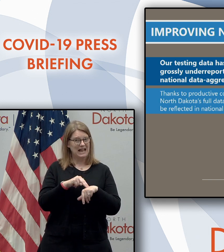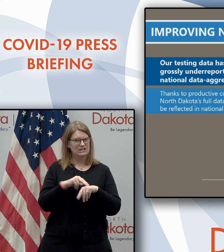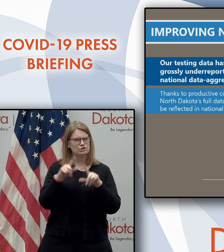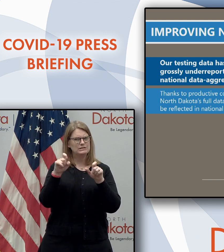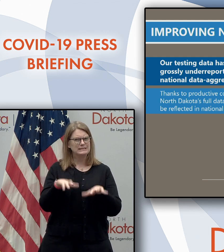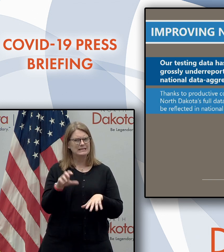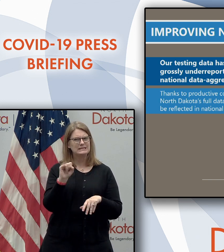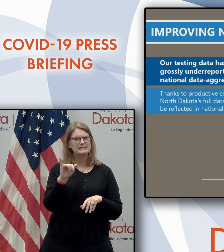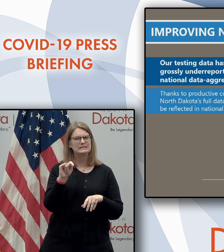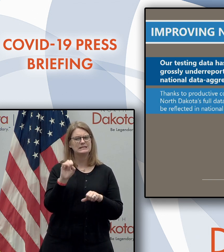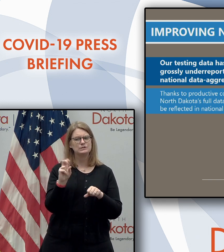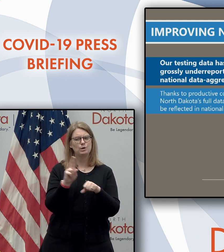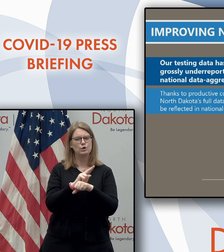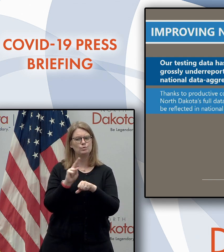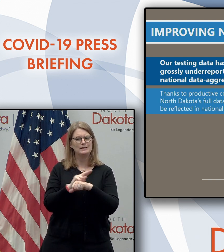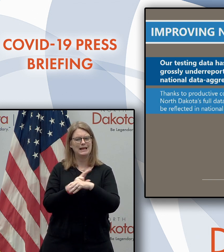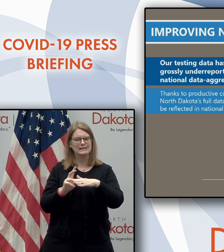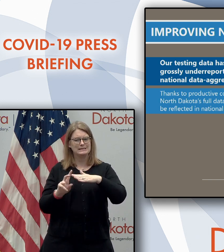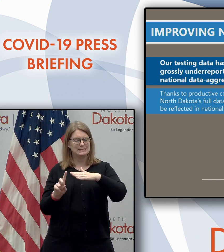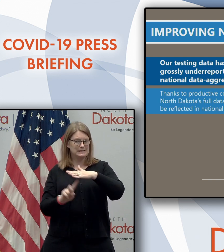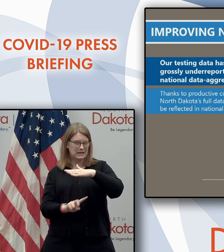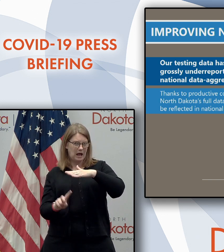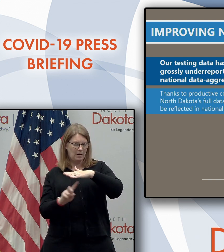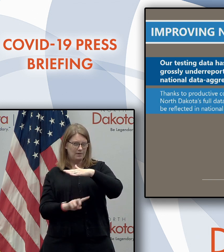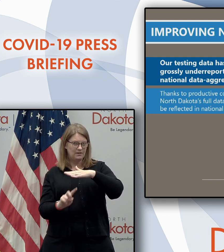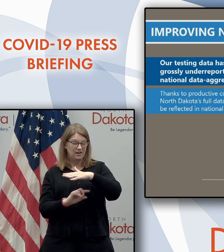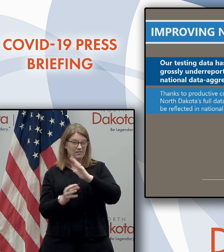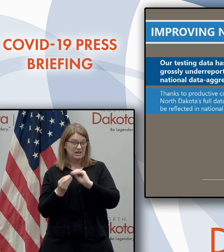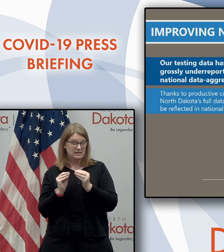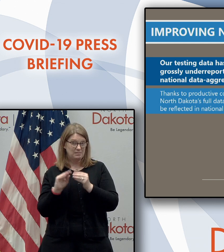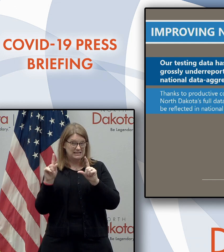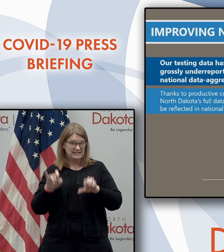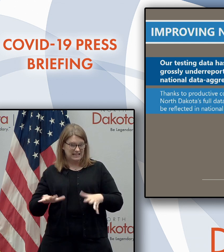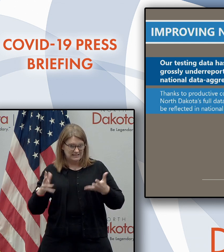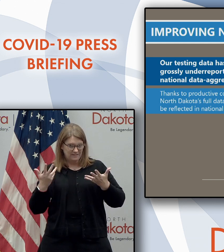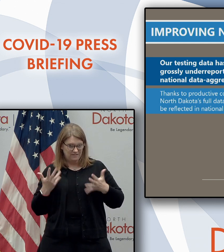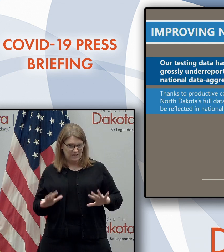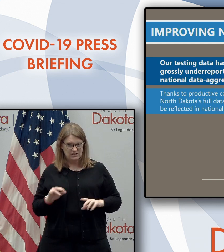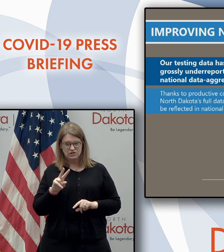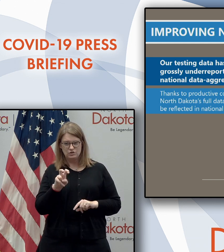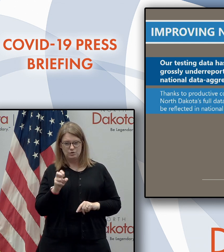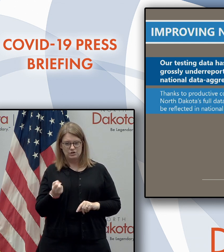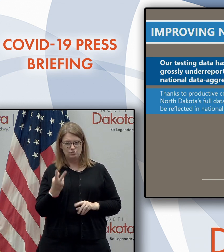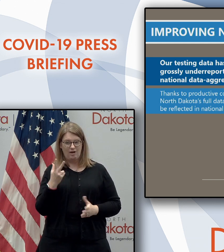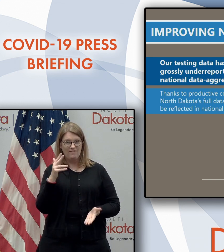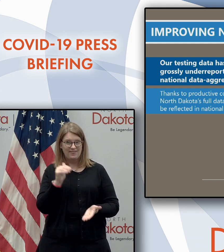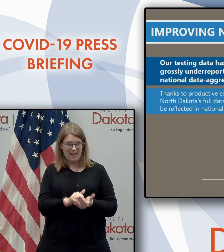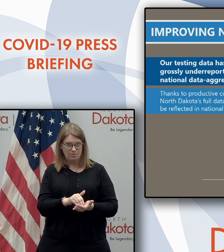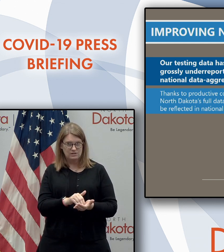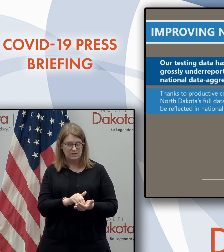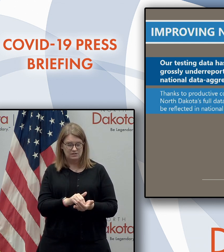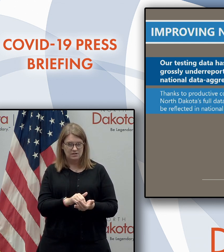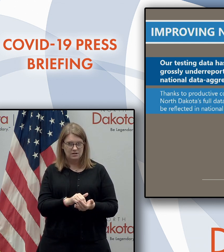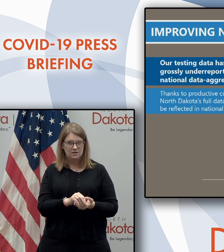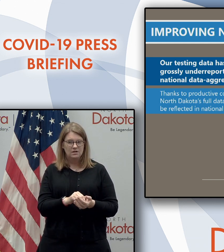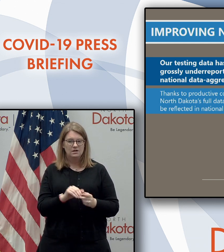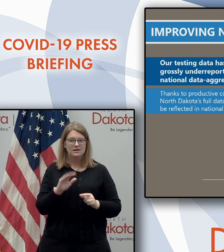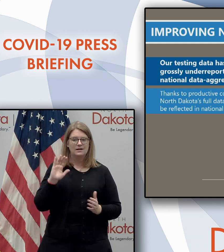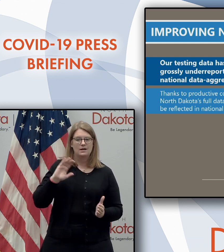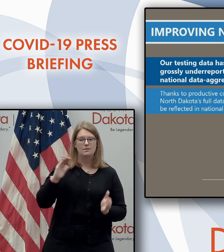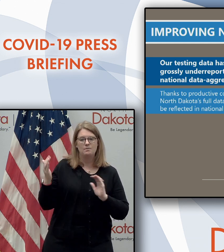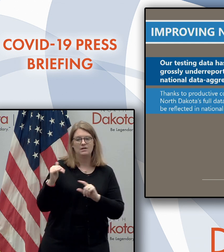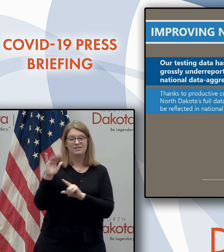we're using as the denominator for number of tests completed in North Dakota, the 212,000, which was unique individuals, versus